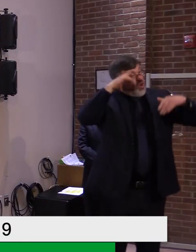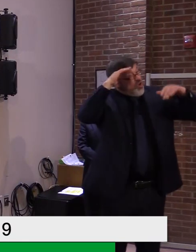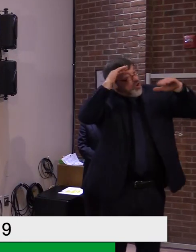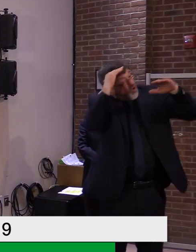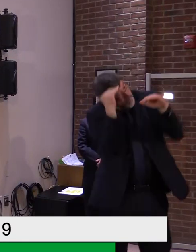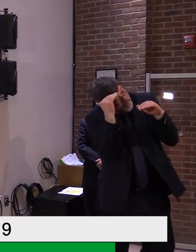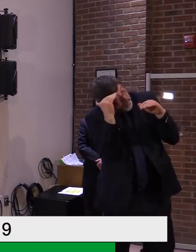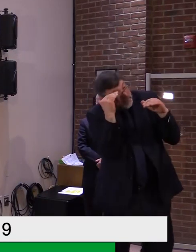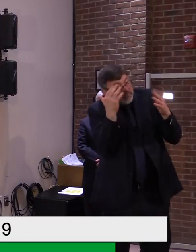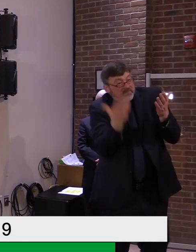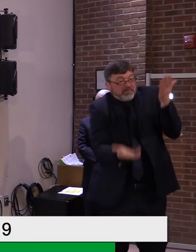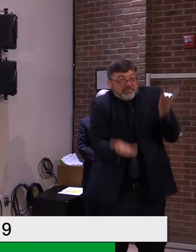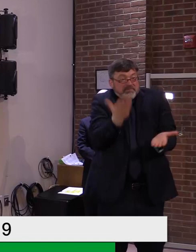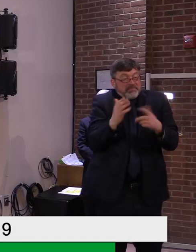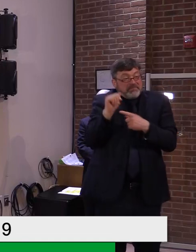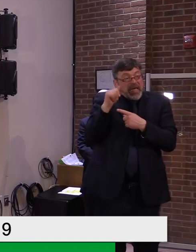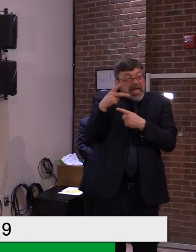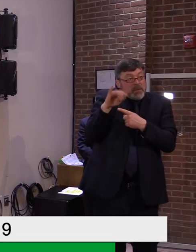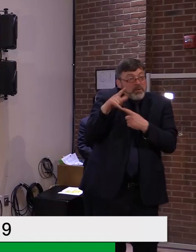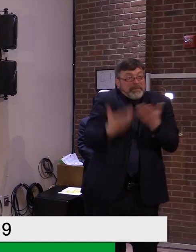when.